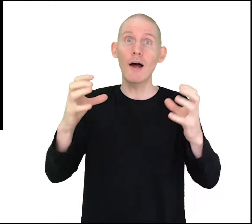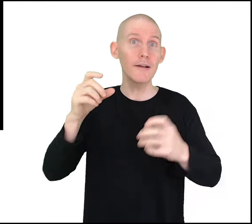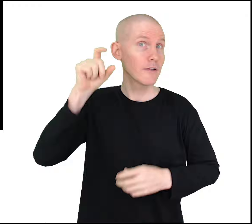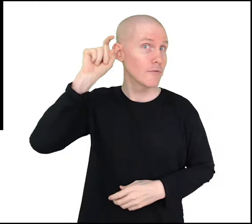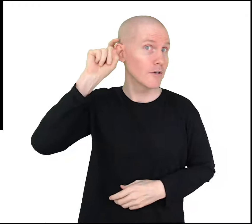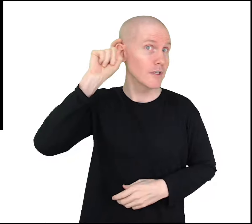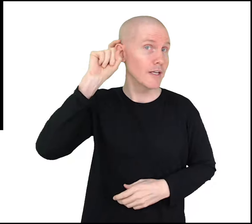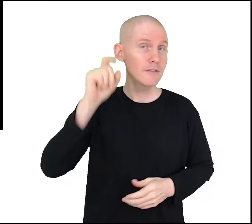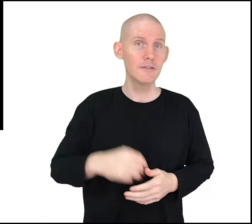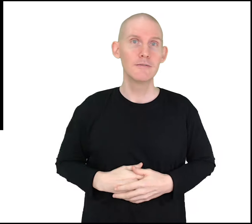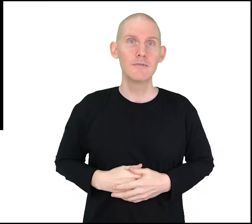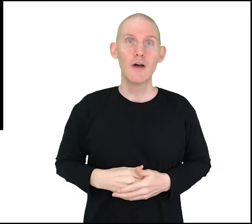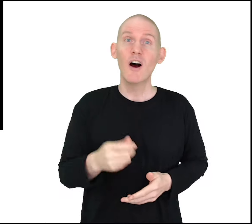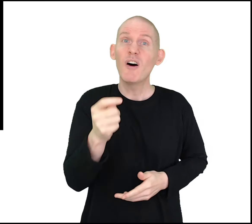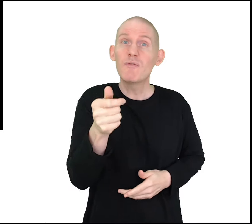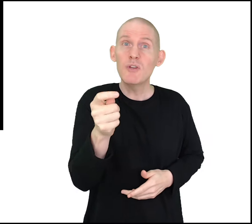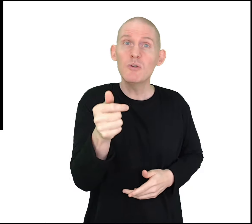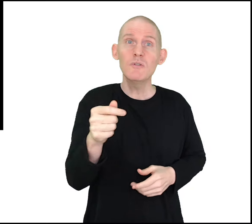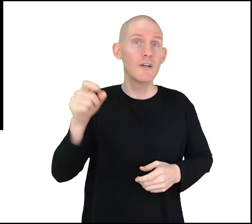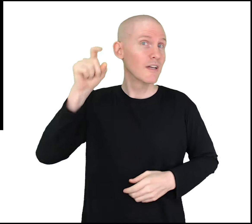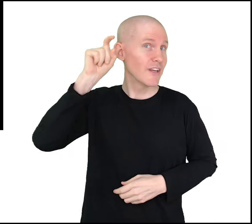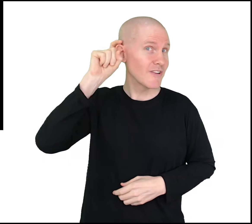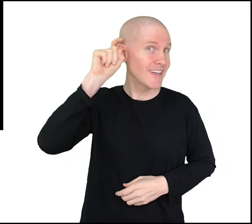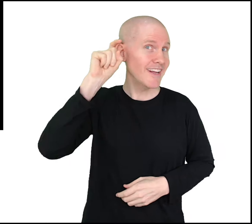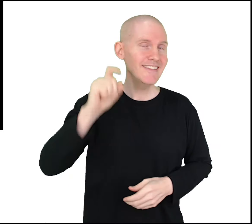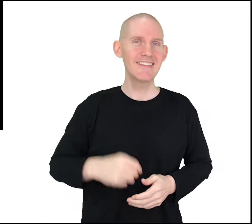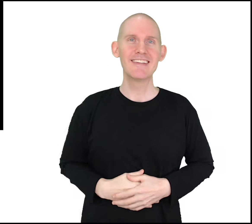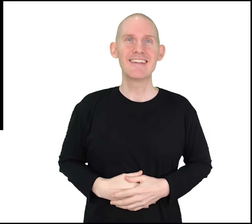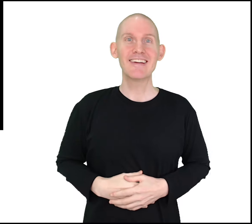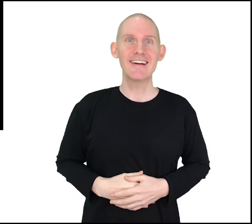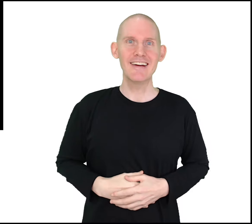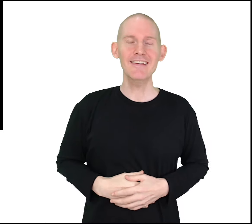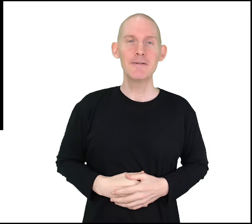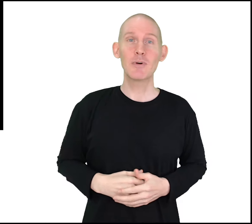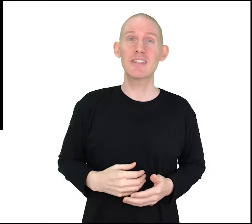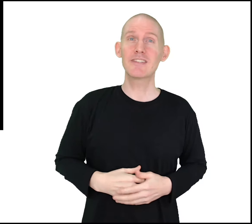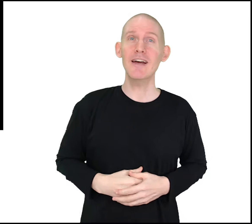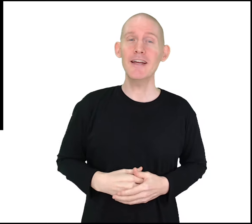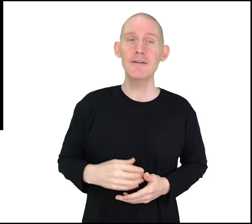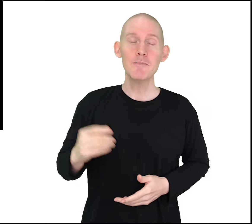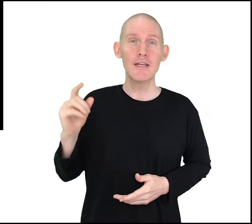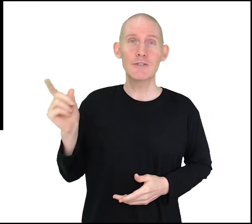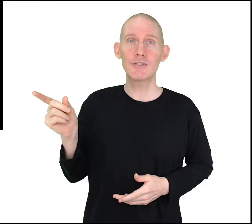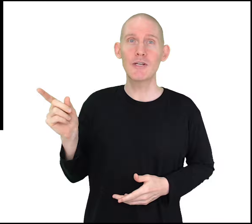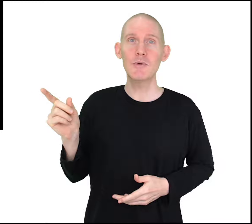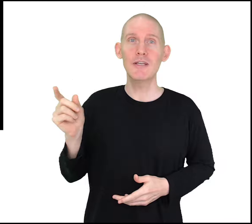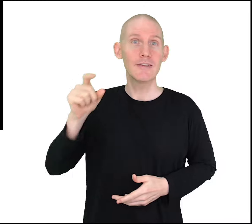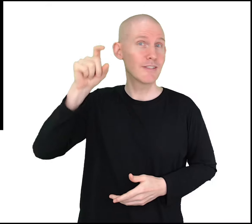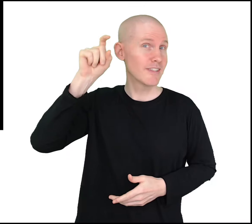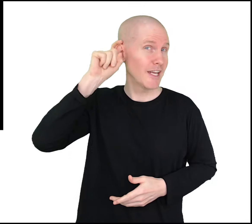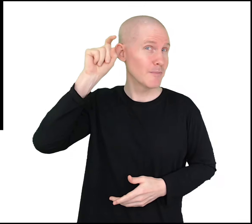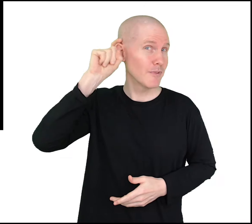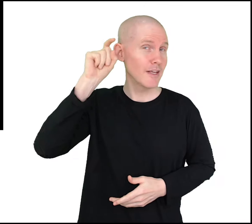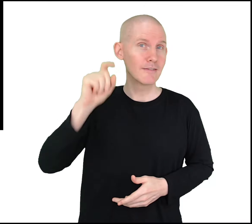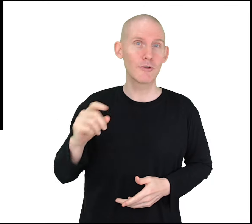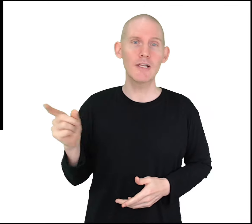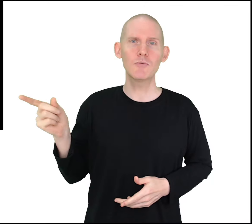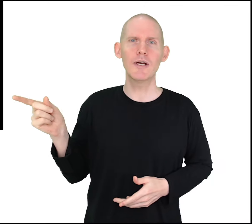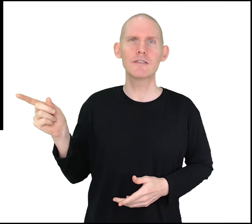of hearing aids, a few hearing aids. But the sign is just going to be the same thing. So that's why it